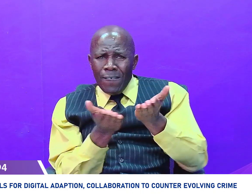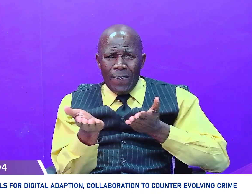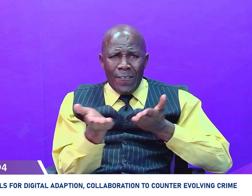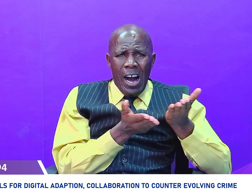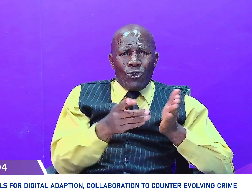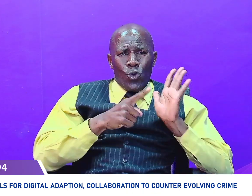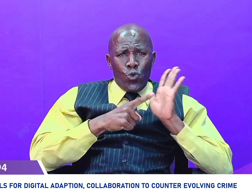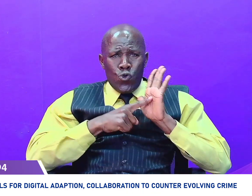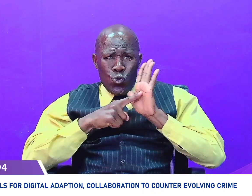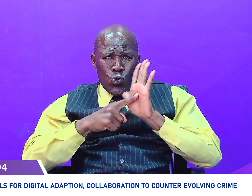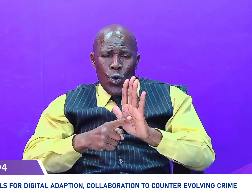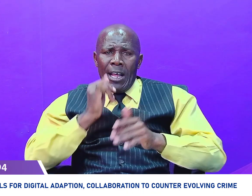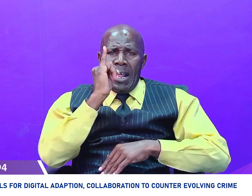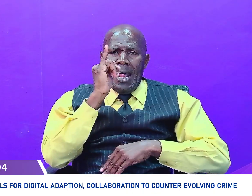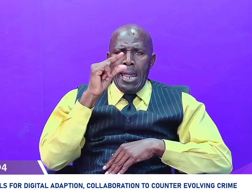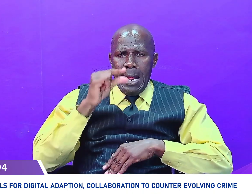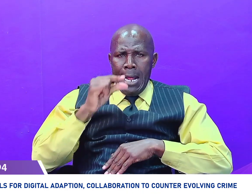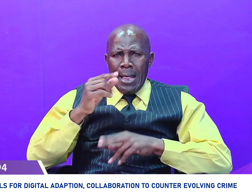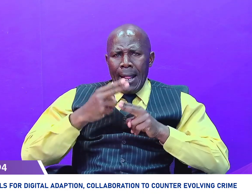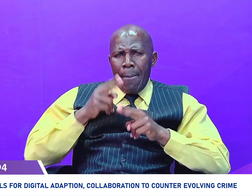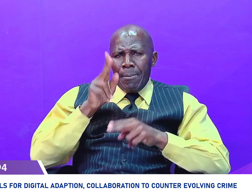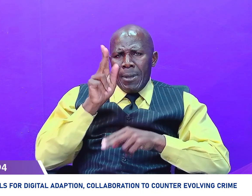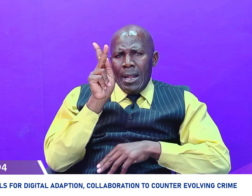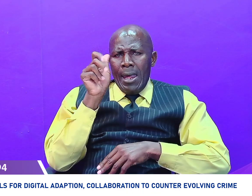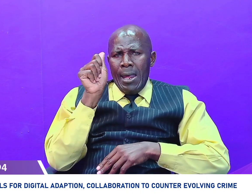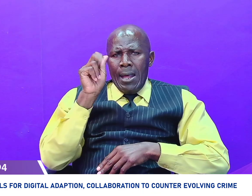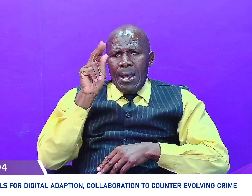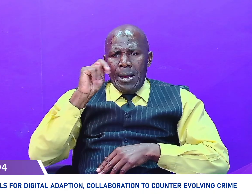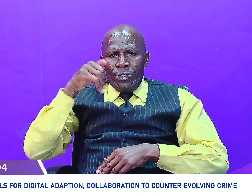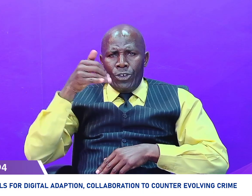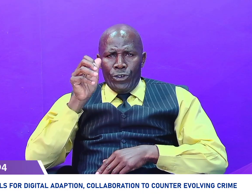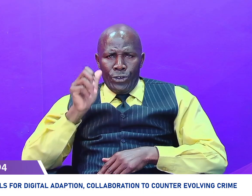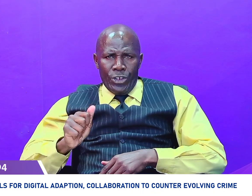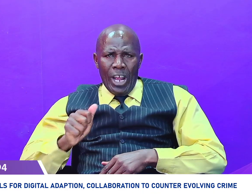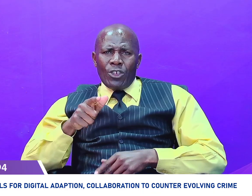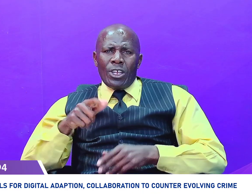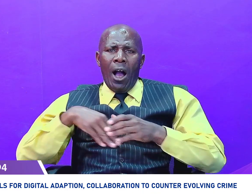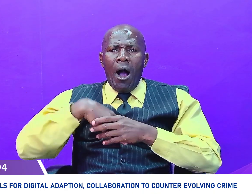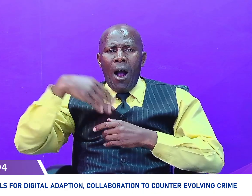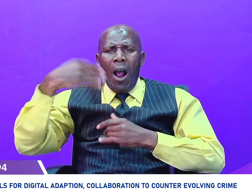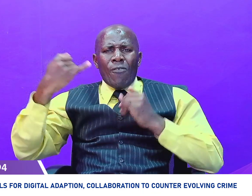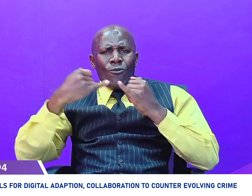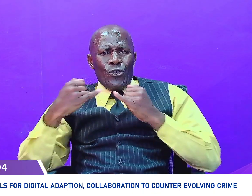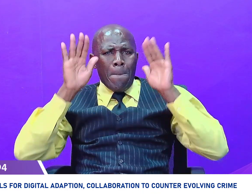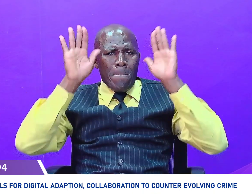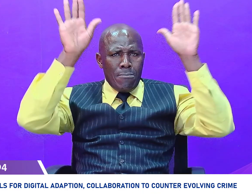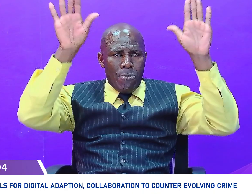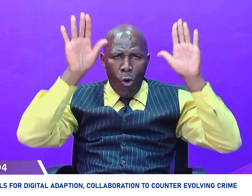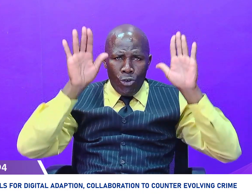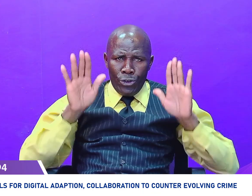World, served as a platform for IG Kanja to outline key